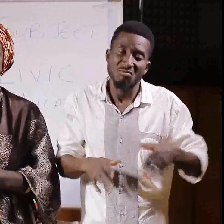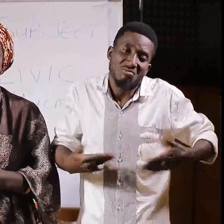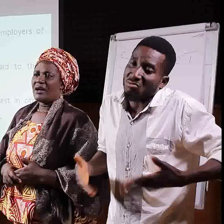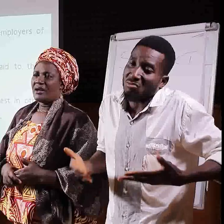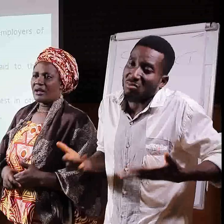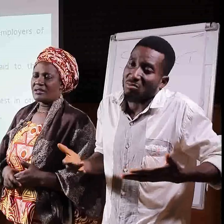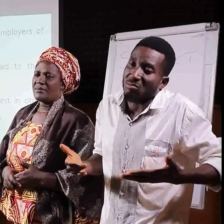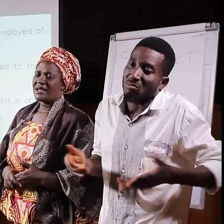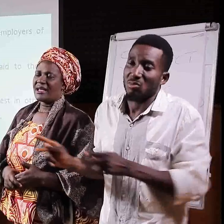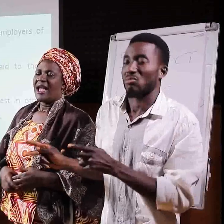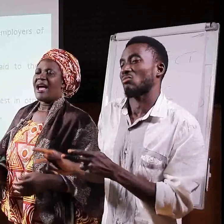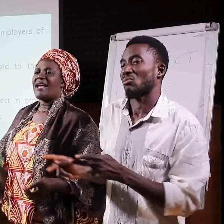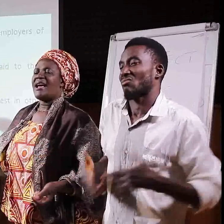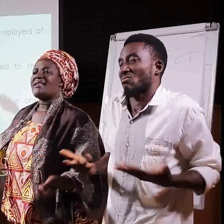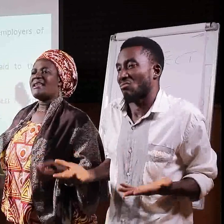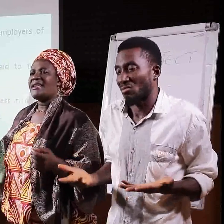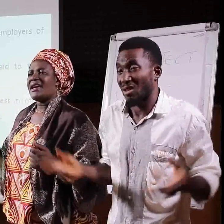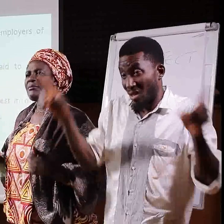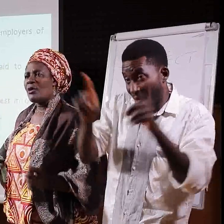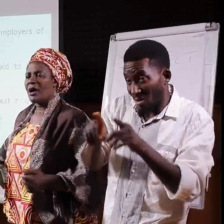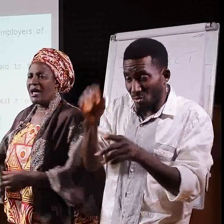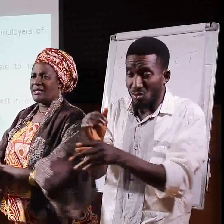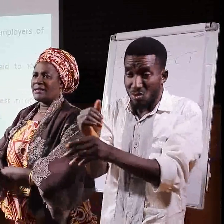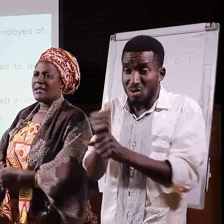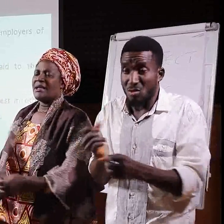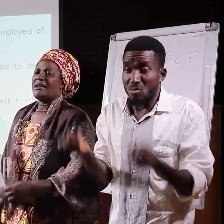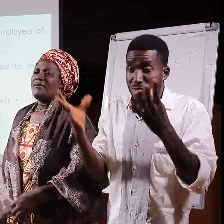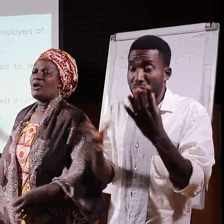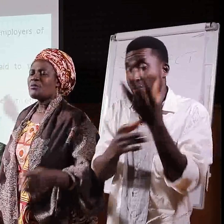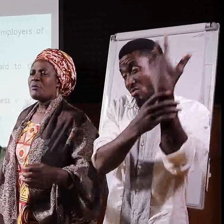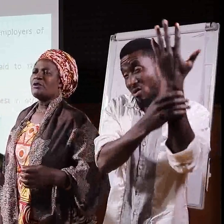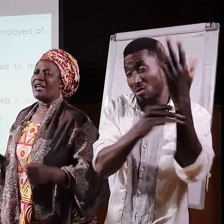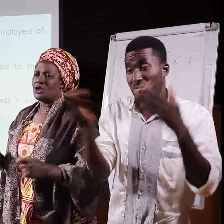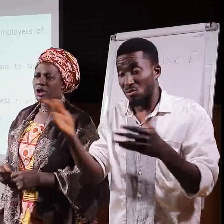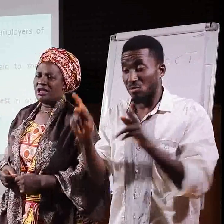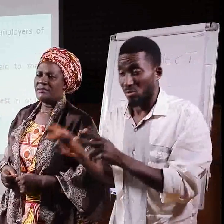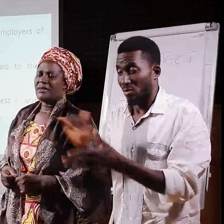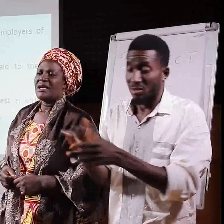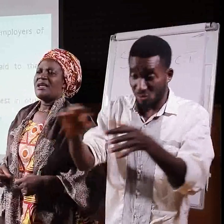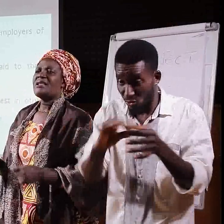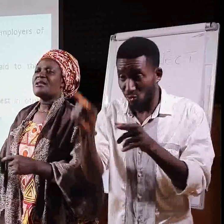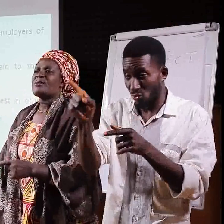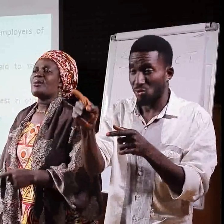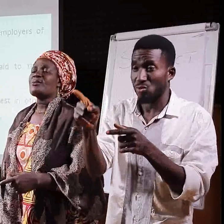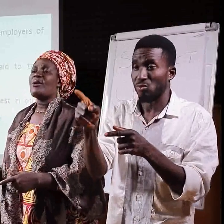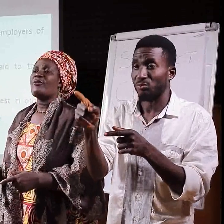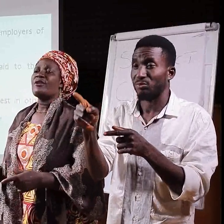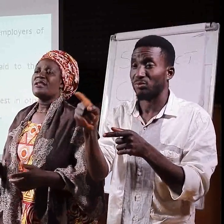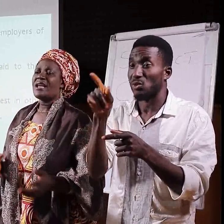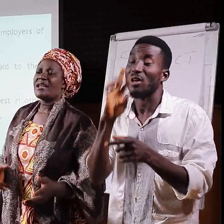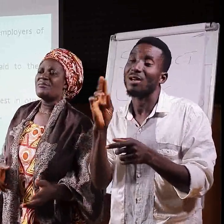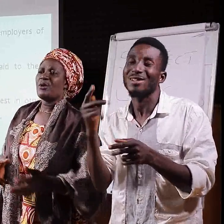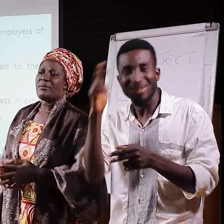his customers. And as he gain more hands, those people that join him, he is a source